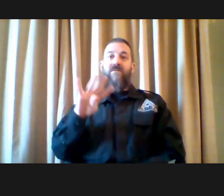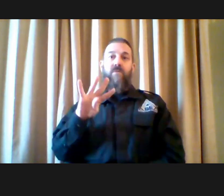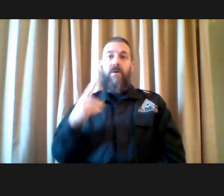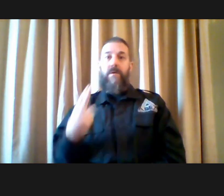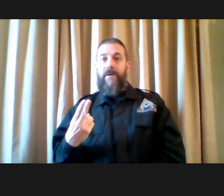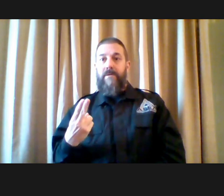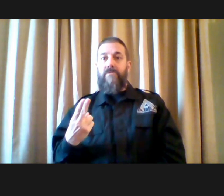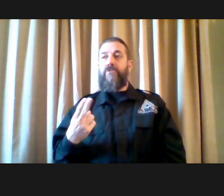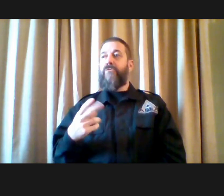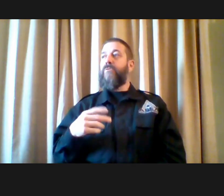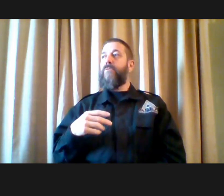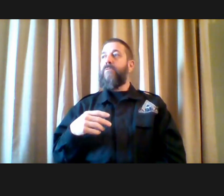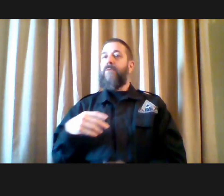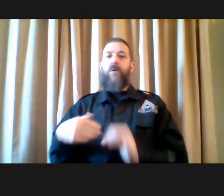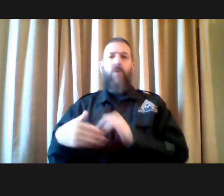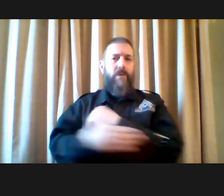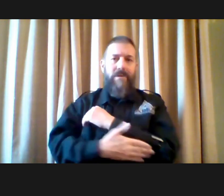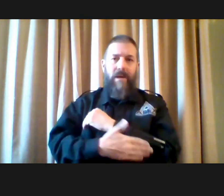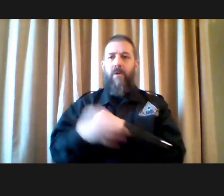level, to promote